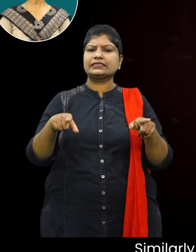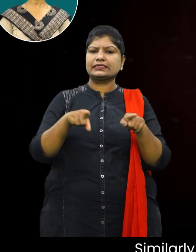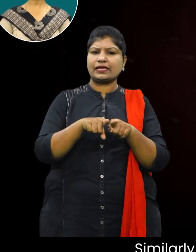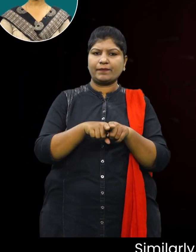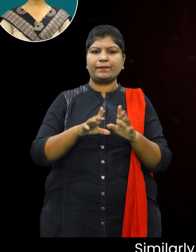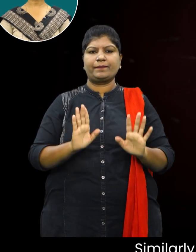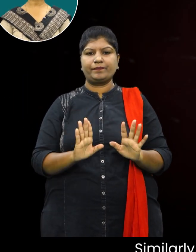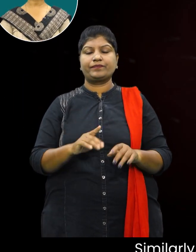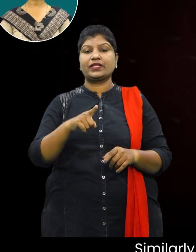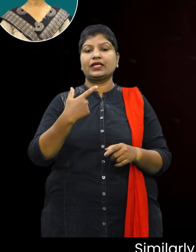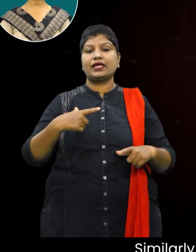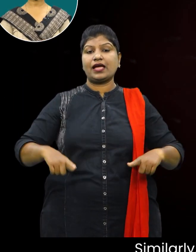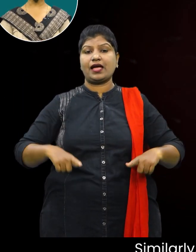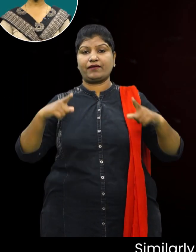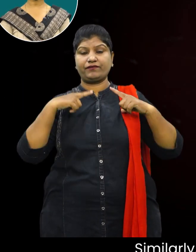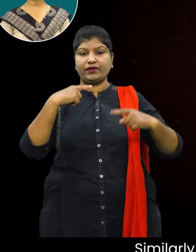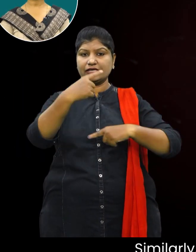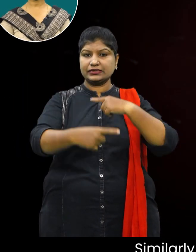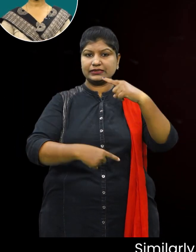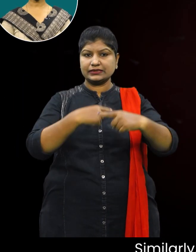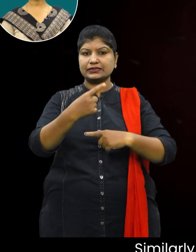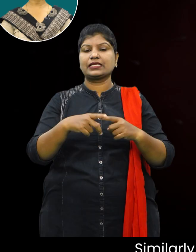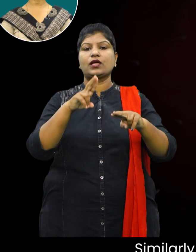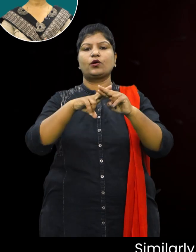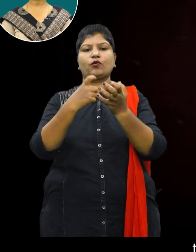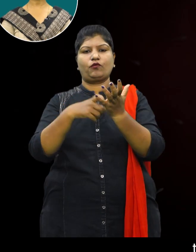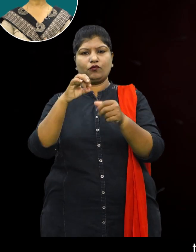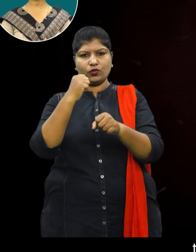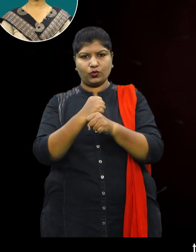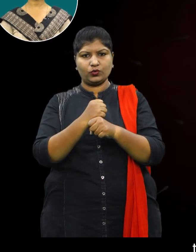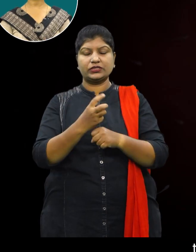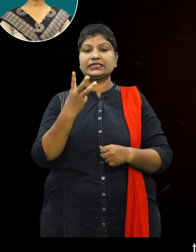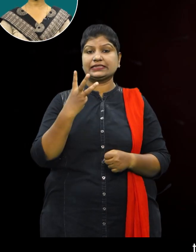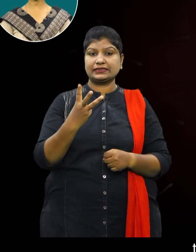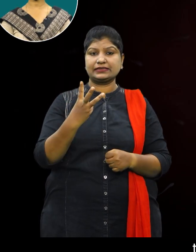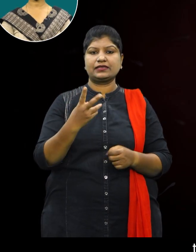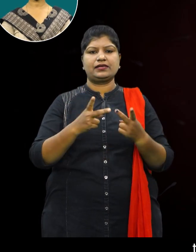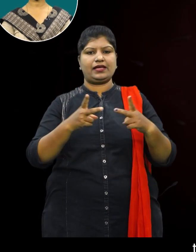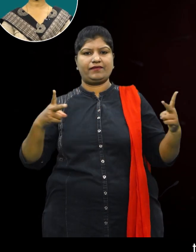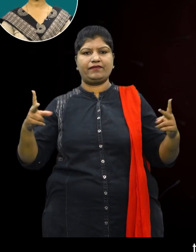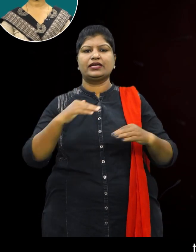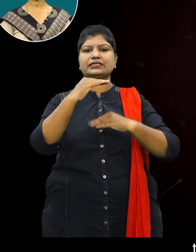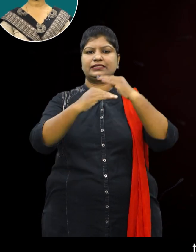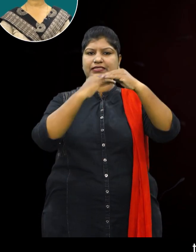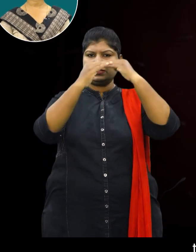Similarly, the life cycle of frog involves three distinct stages: